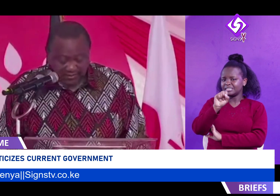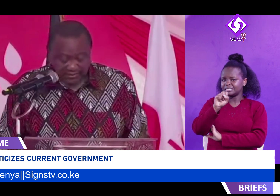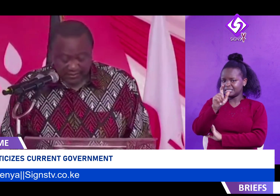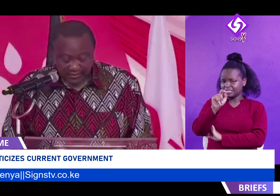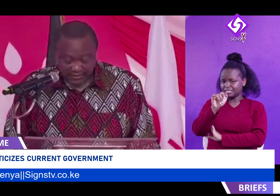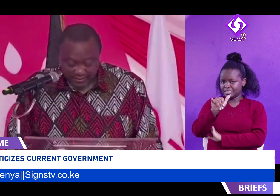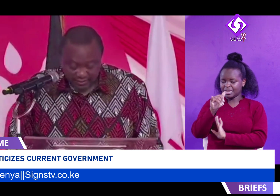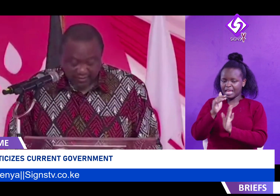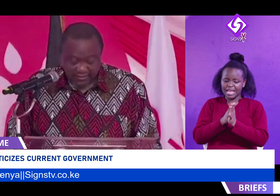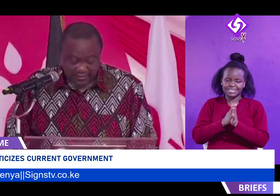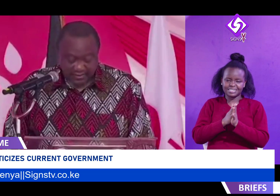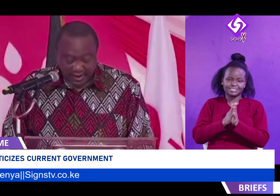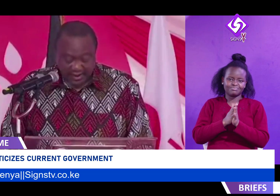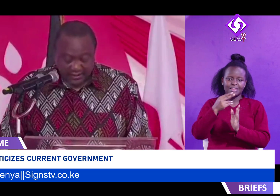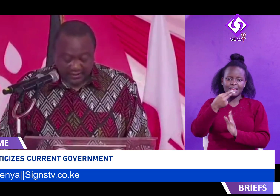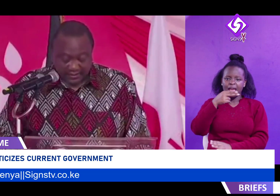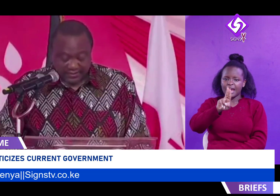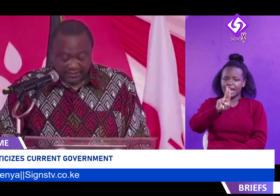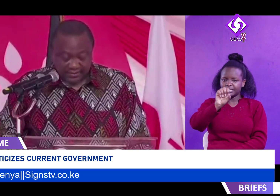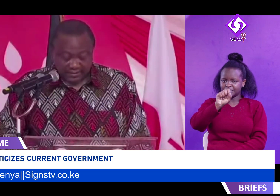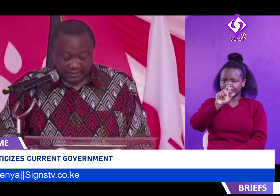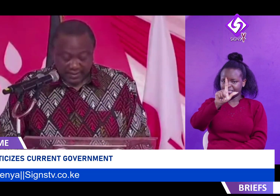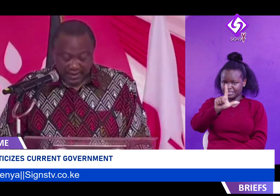on. Yeah.